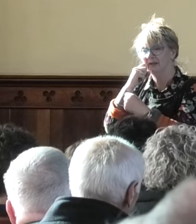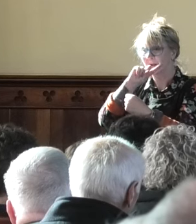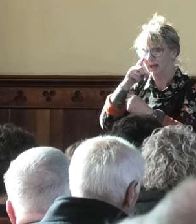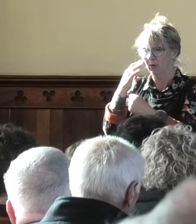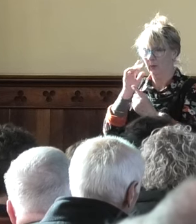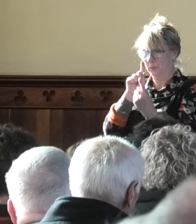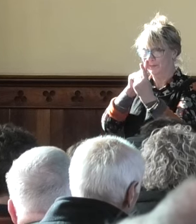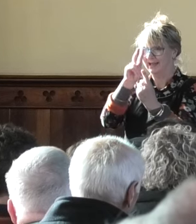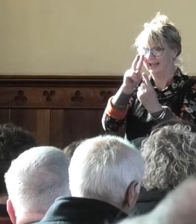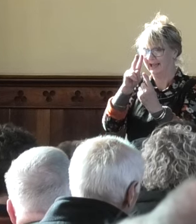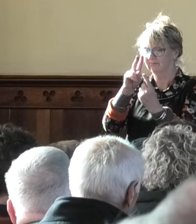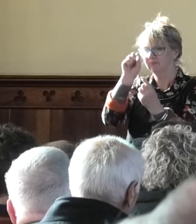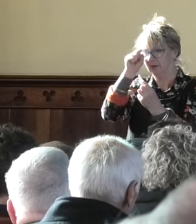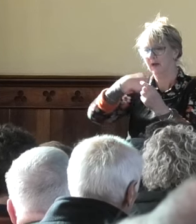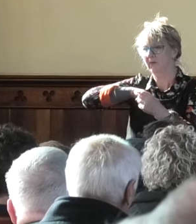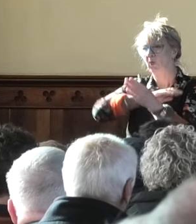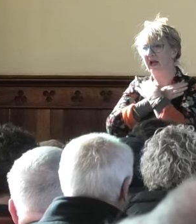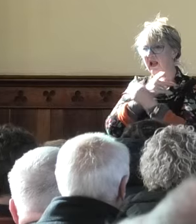meet again, Grandma, we love you.